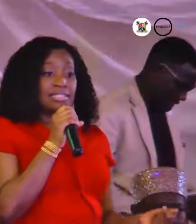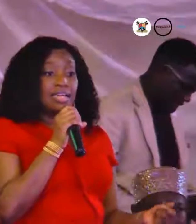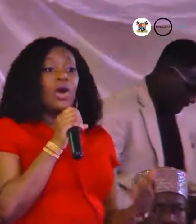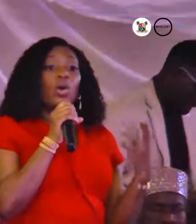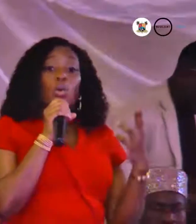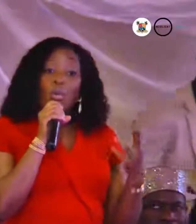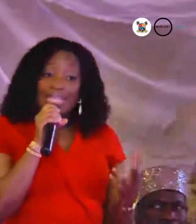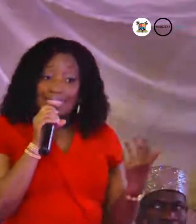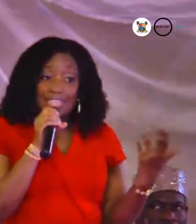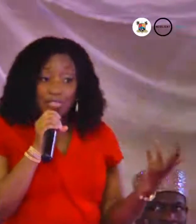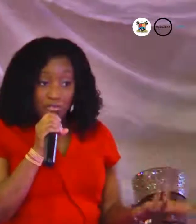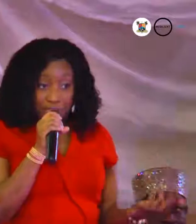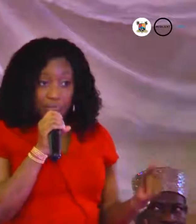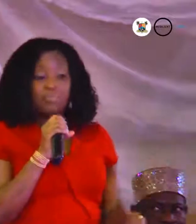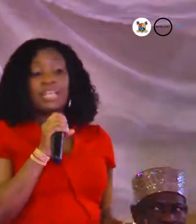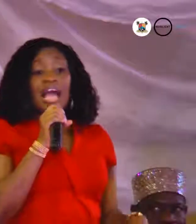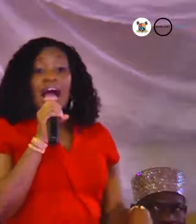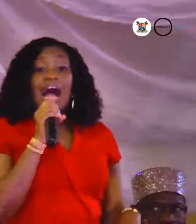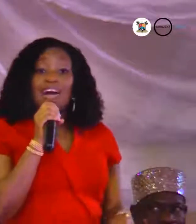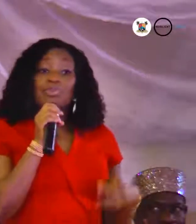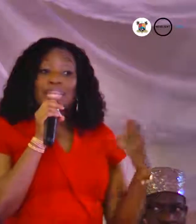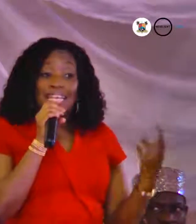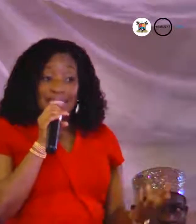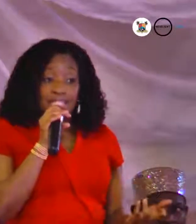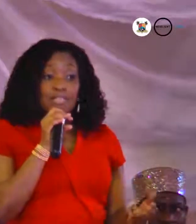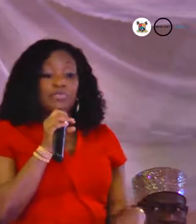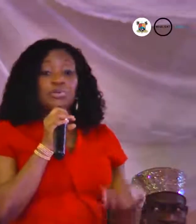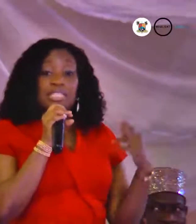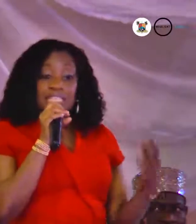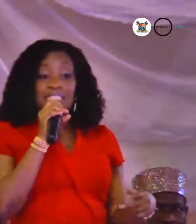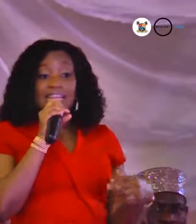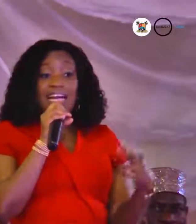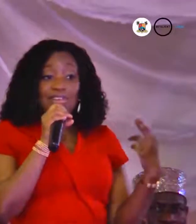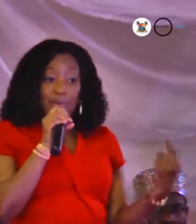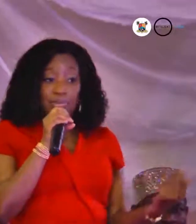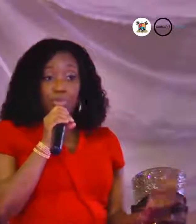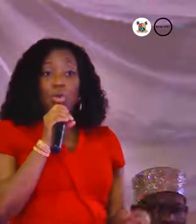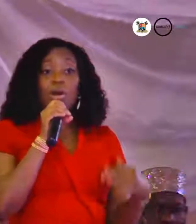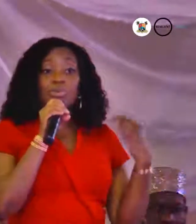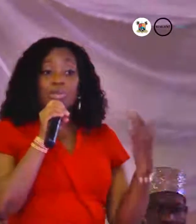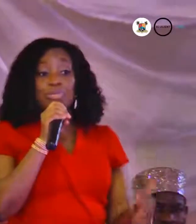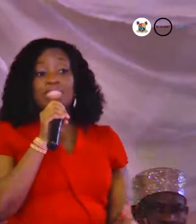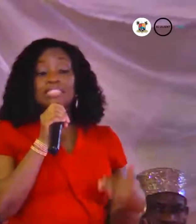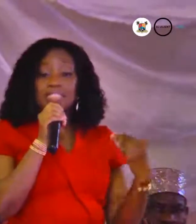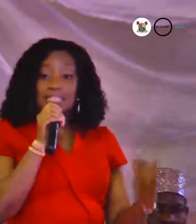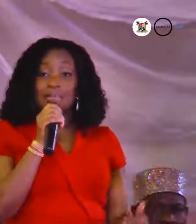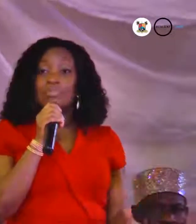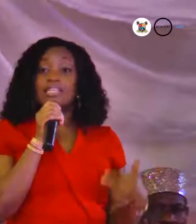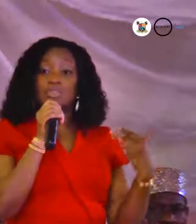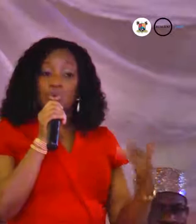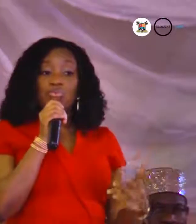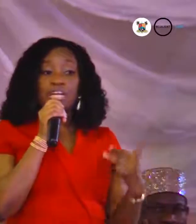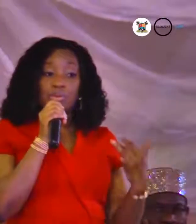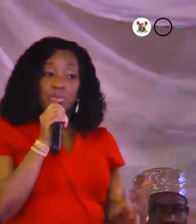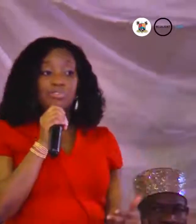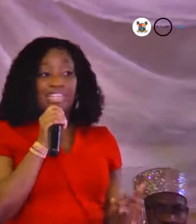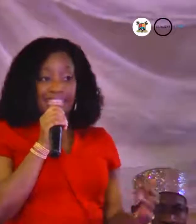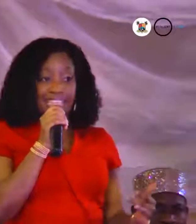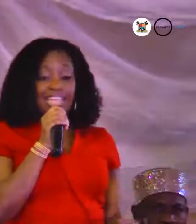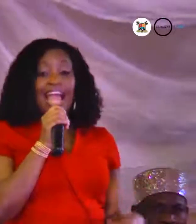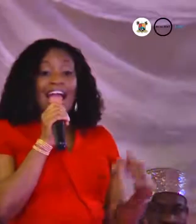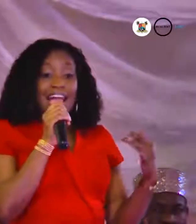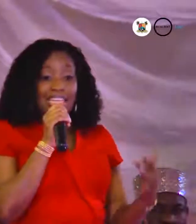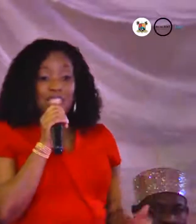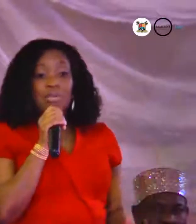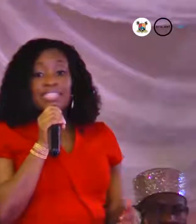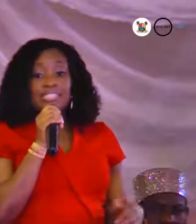the past? Why did they fail? Have we learned from the things that have happened, or are we repeating the same things over and over